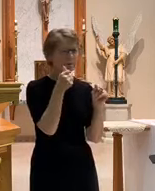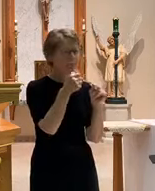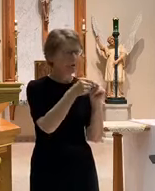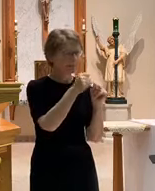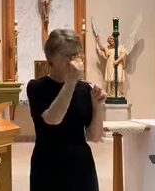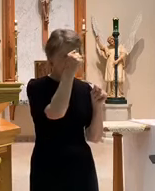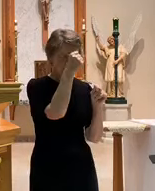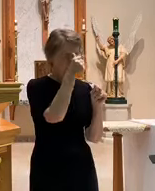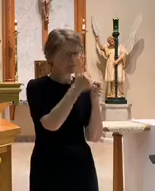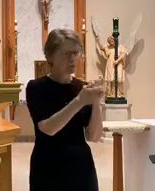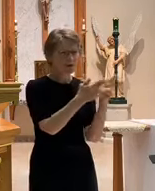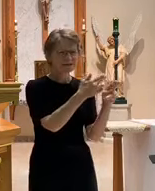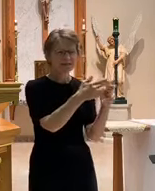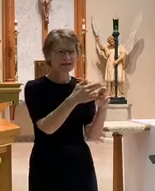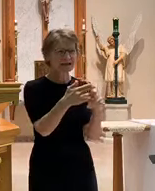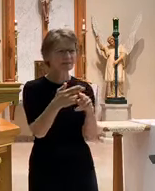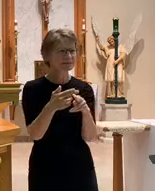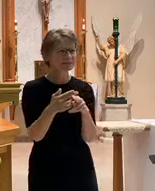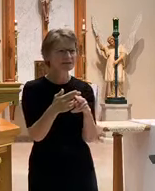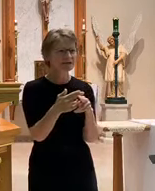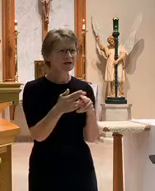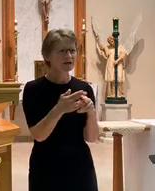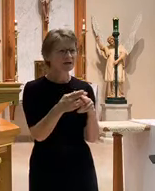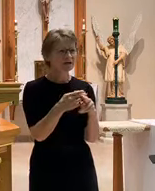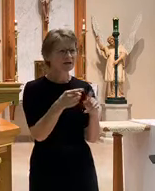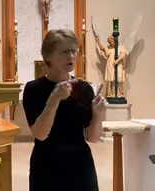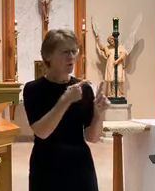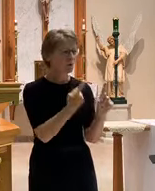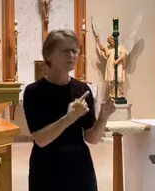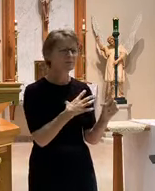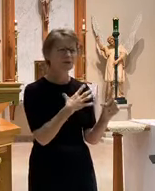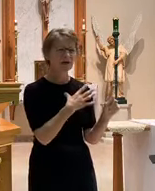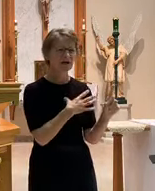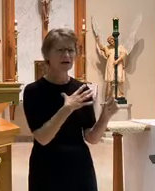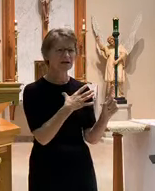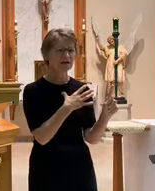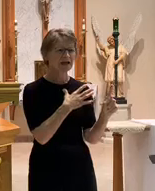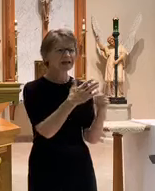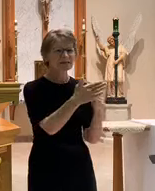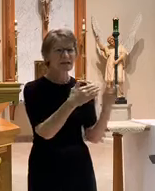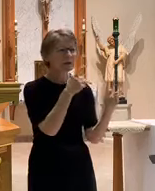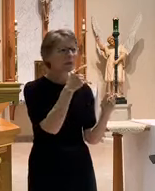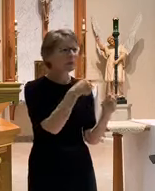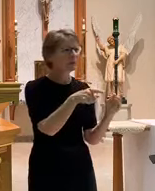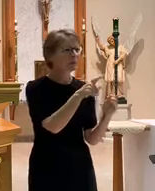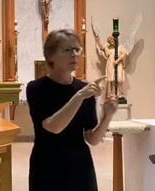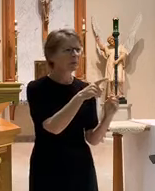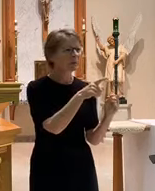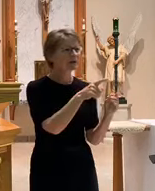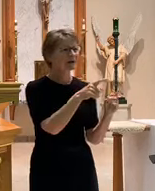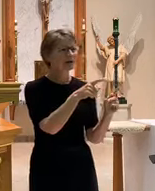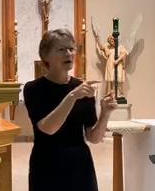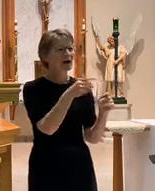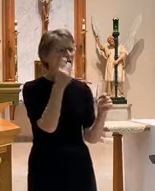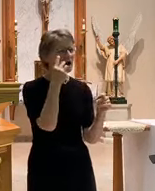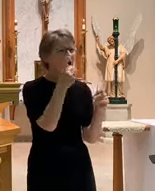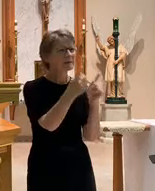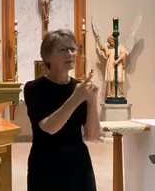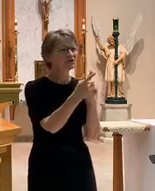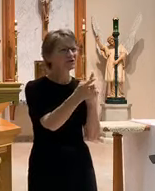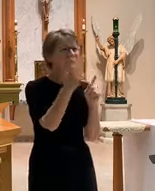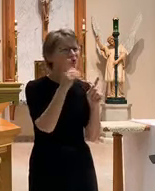time, years ago, could call people by their first name. I know that happened in my own life. She